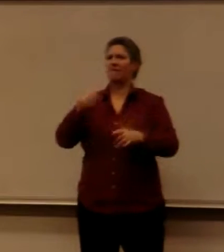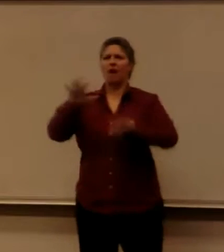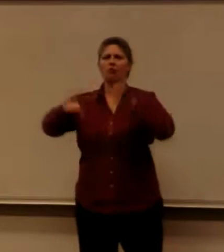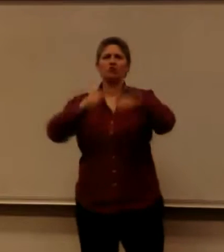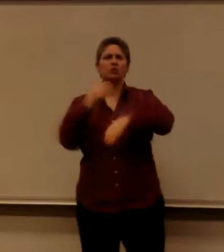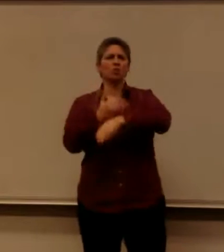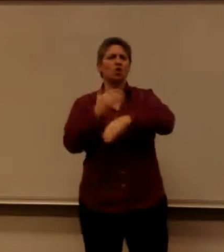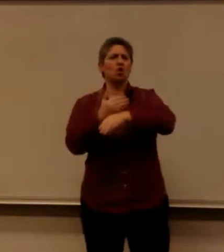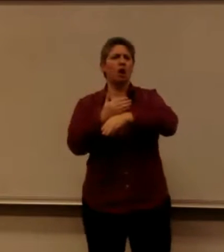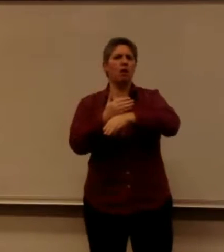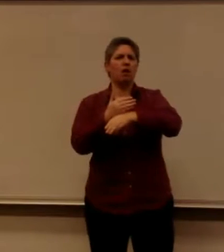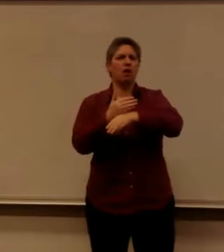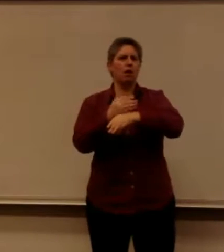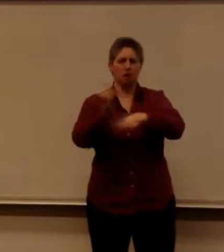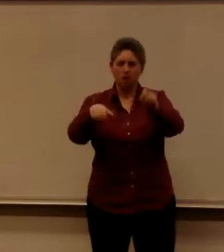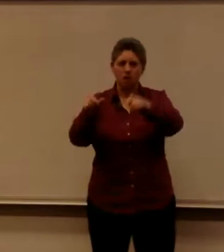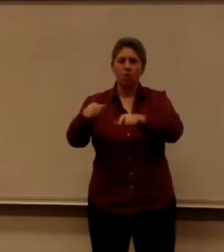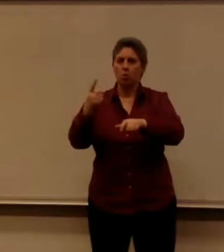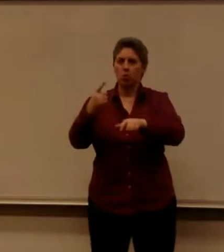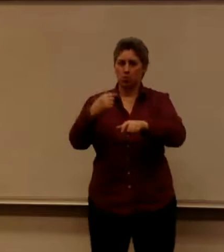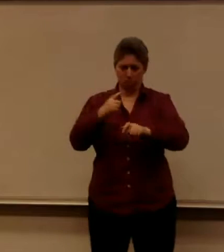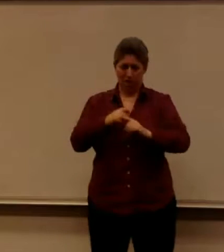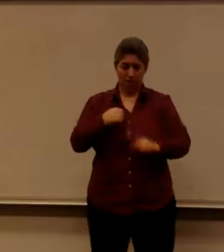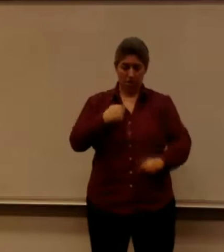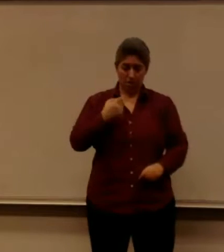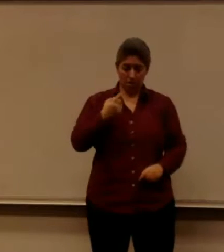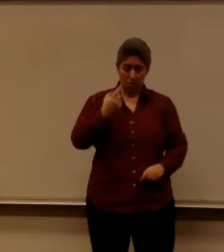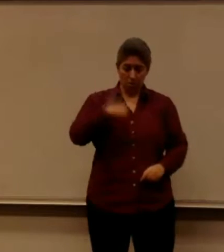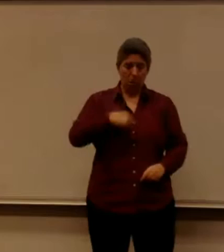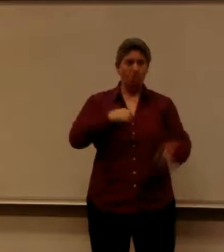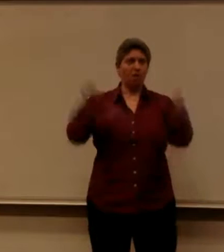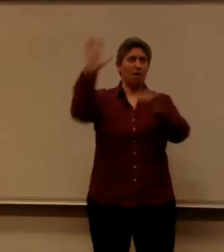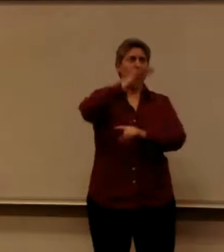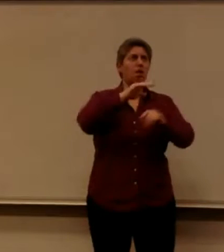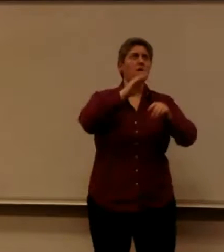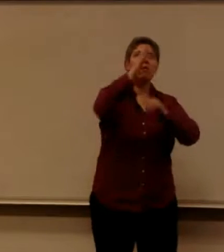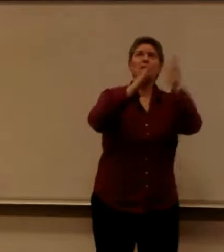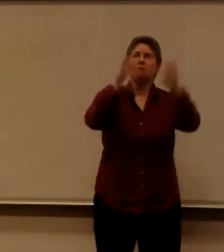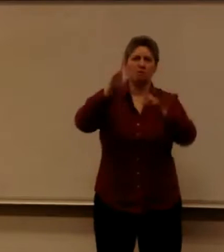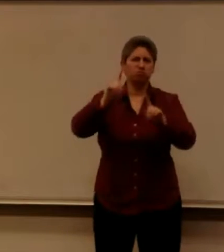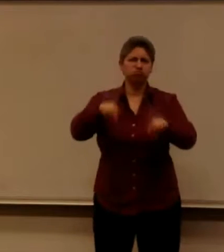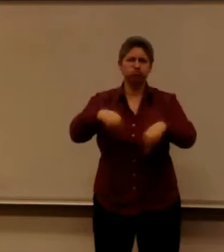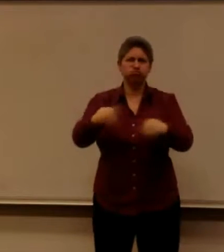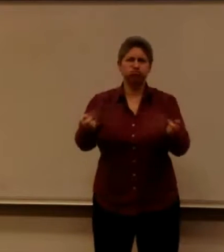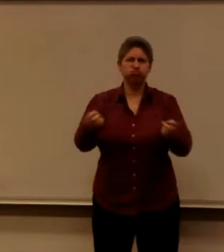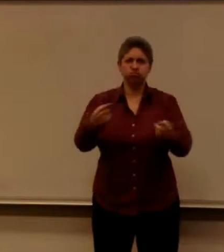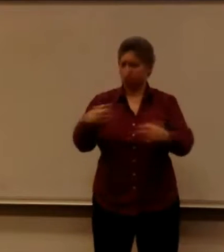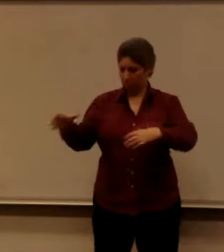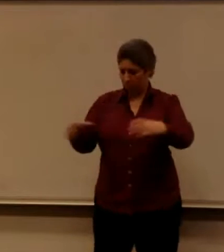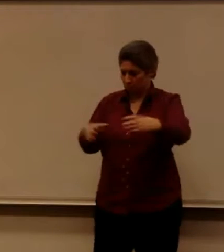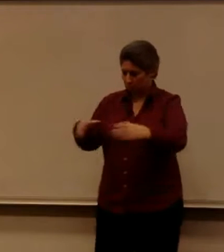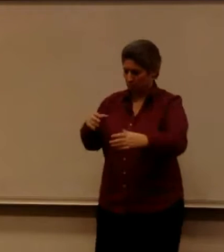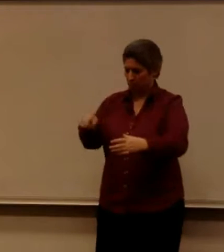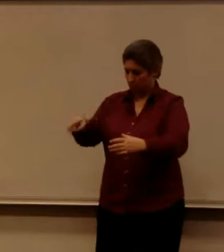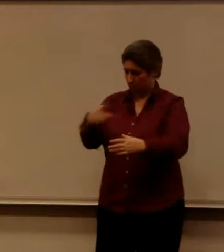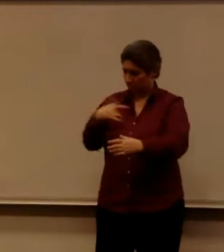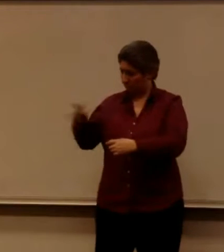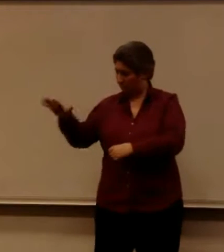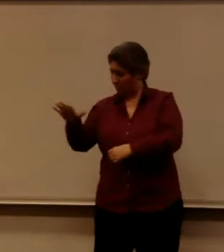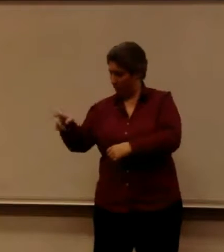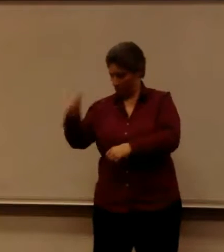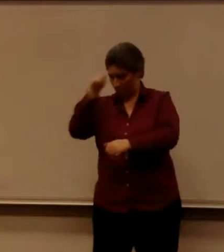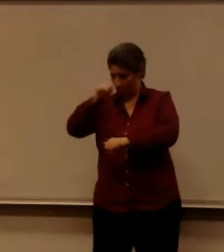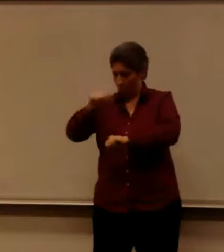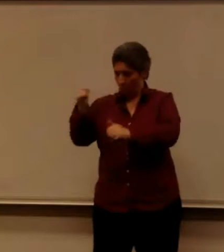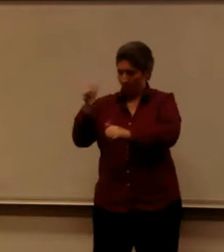to communicate with. PDA also has outreach workers who will work with the community, because it's impossible for that one